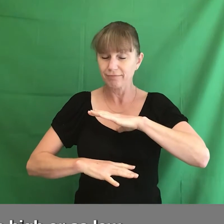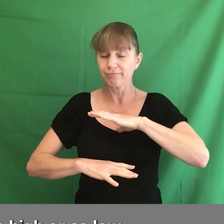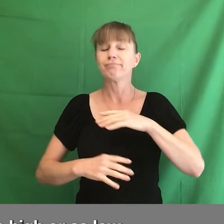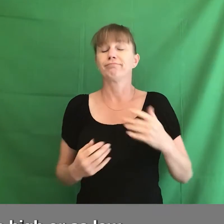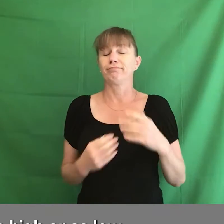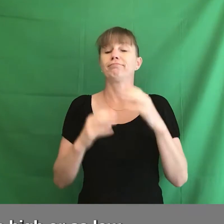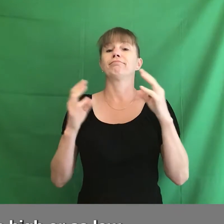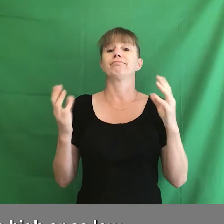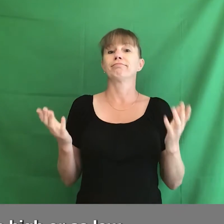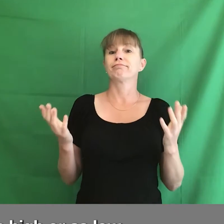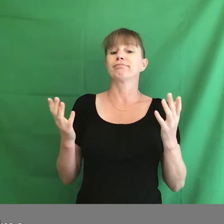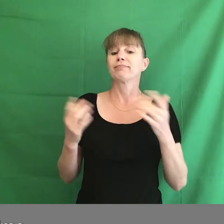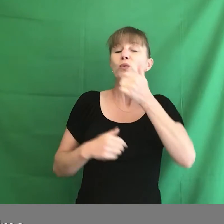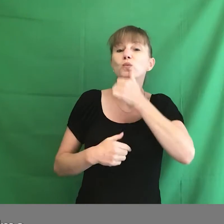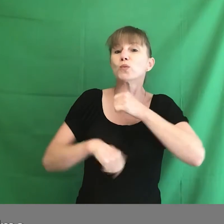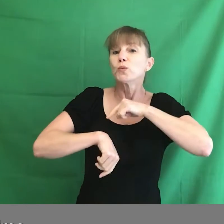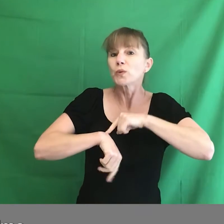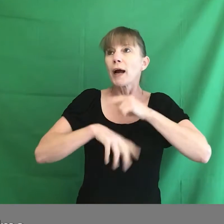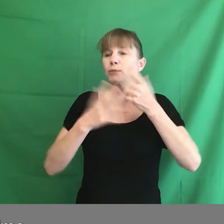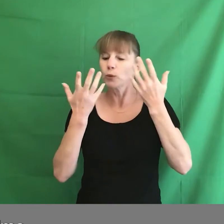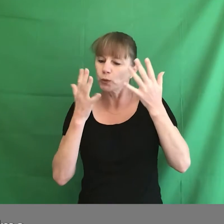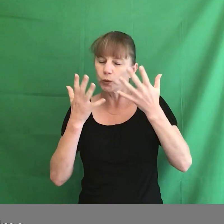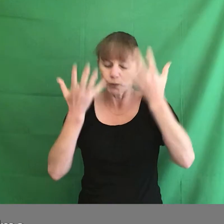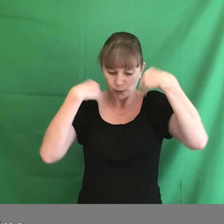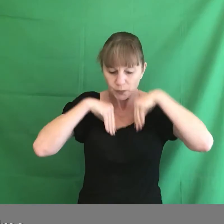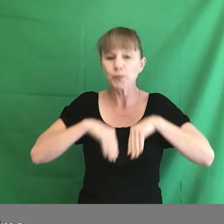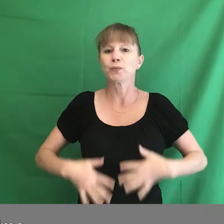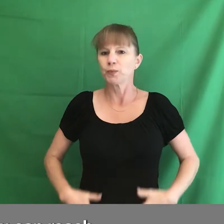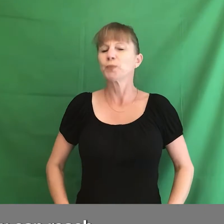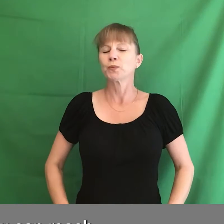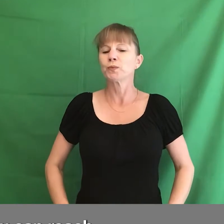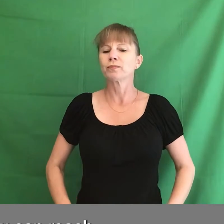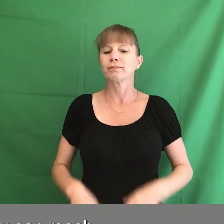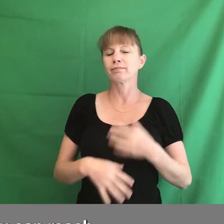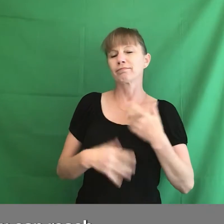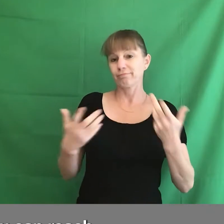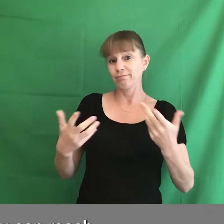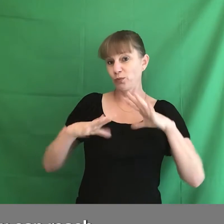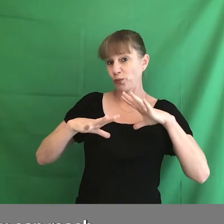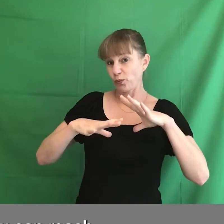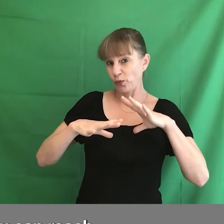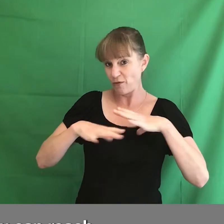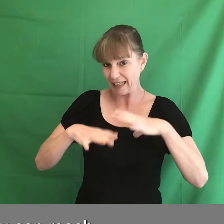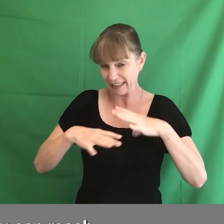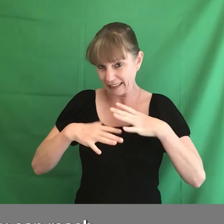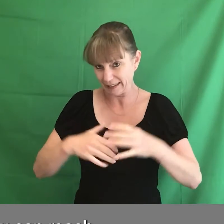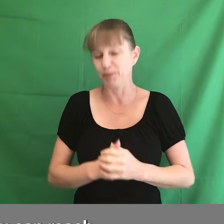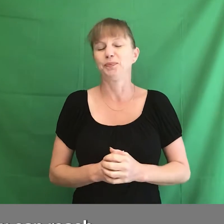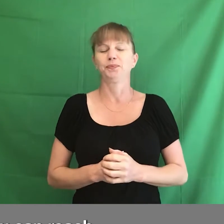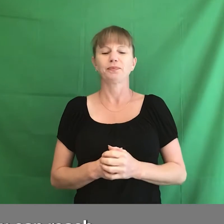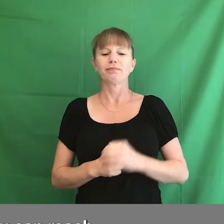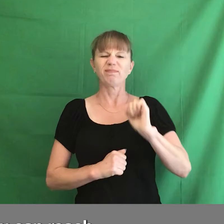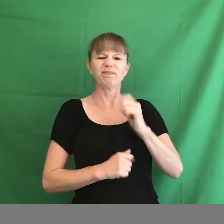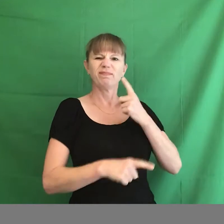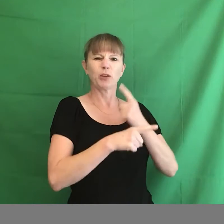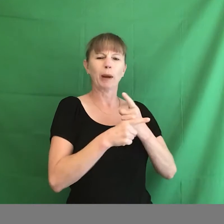as fast or as slow as you wish, and use this time to explore your own voice and how high or low you can reach, the different kinds of sounds